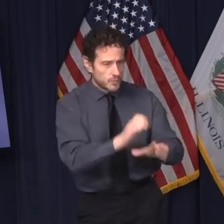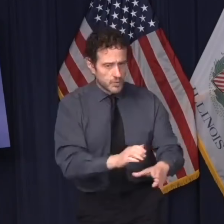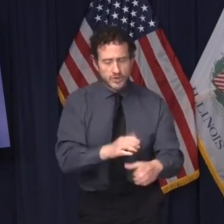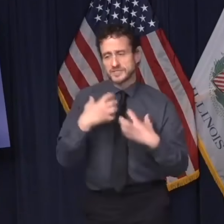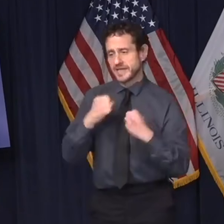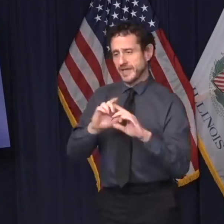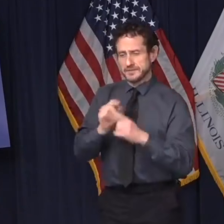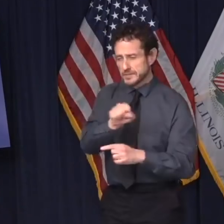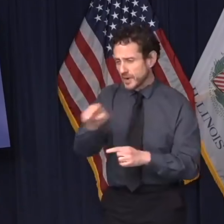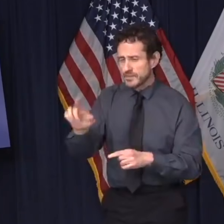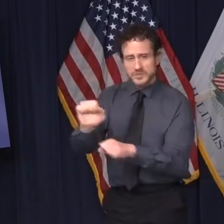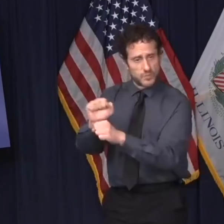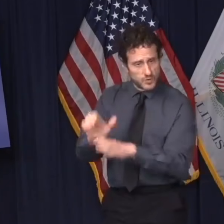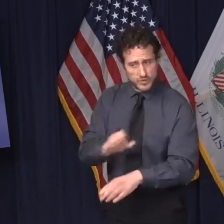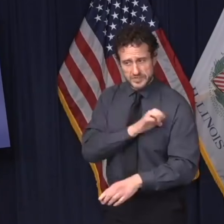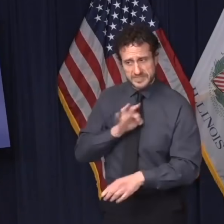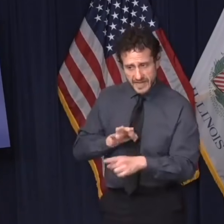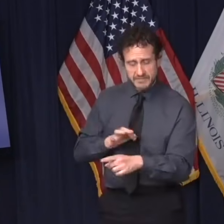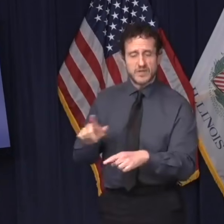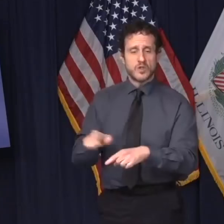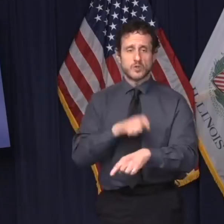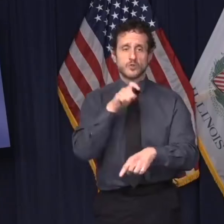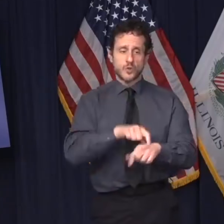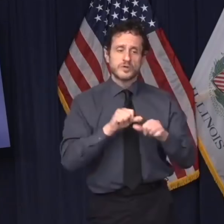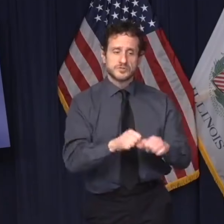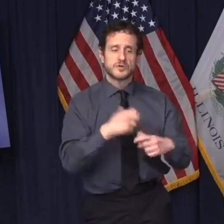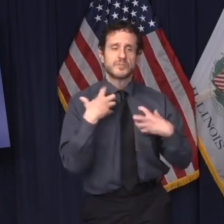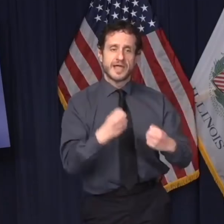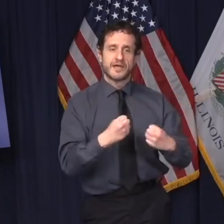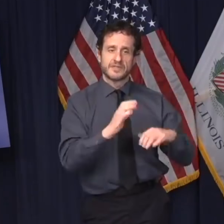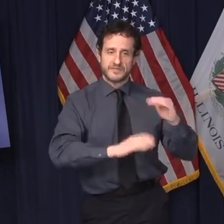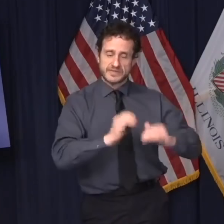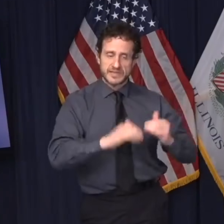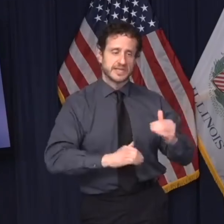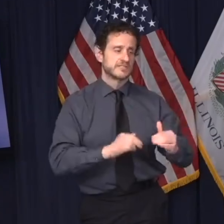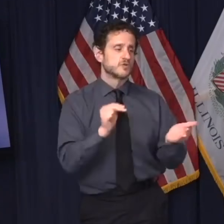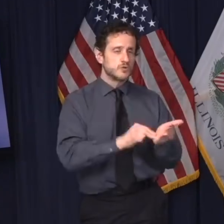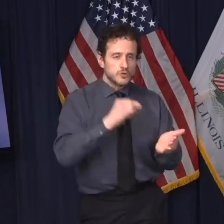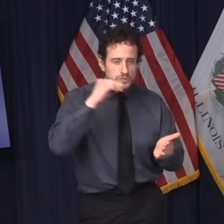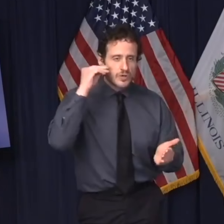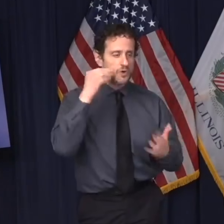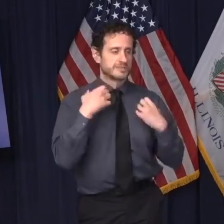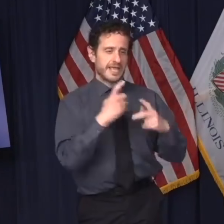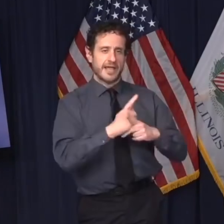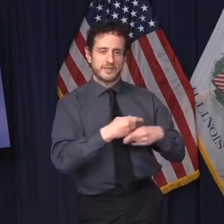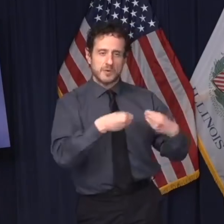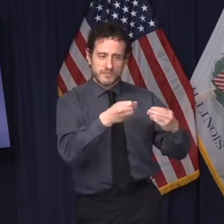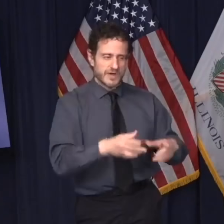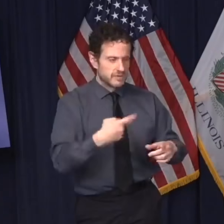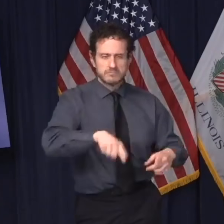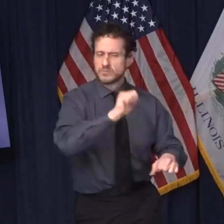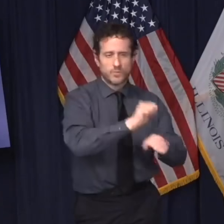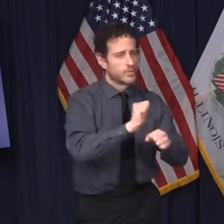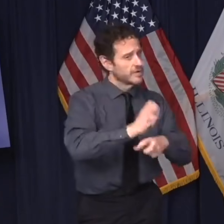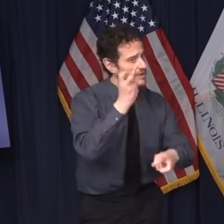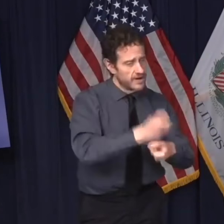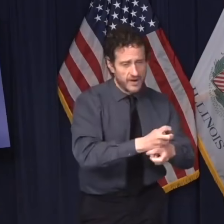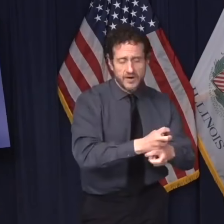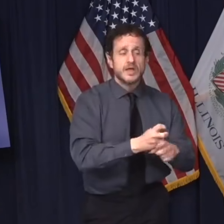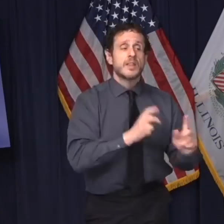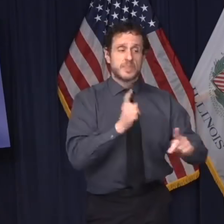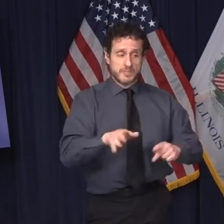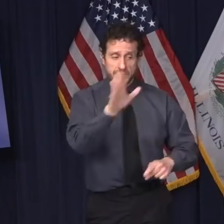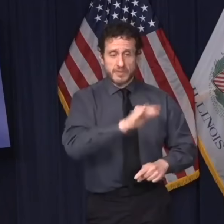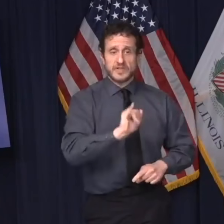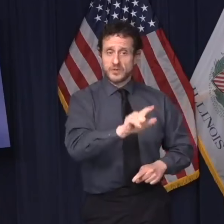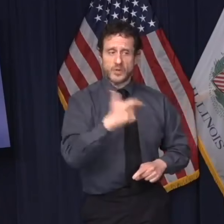to long-term care facilities, and all healthcare providers. The people of Illinois are being well taken care of. Our